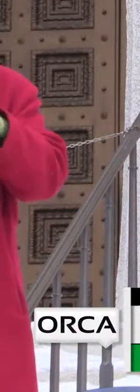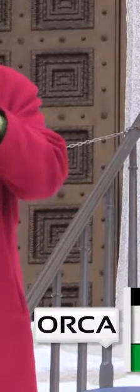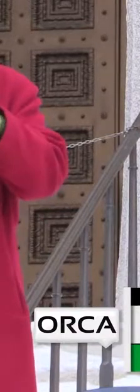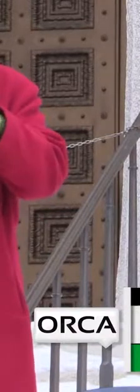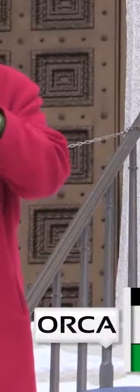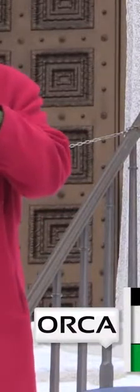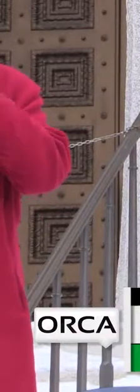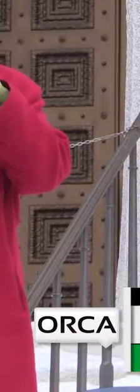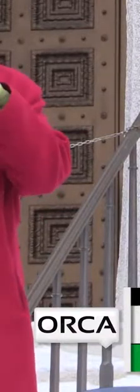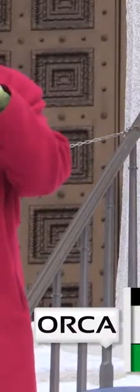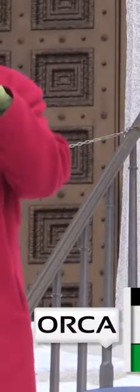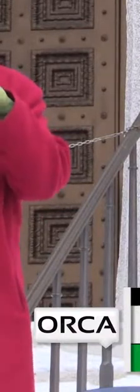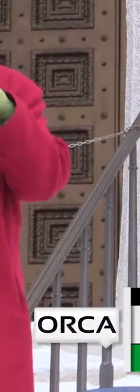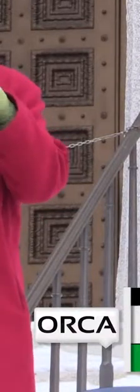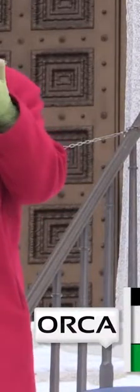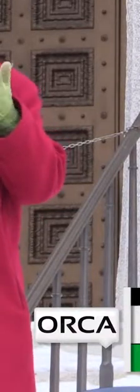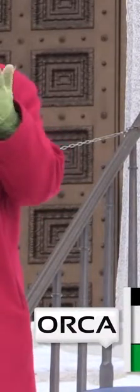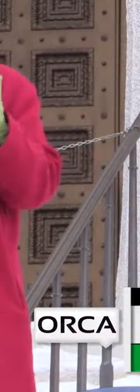that.